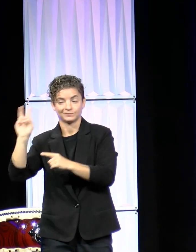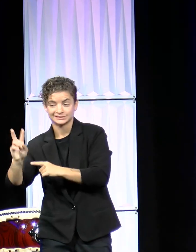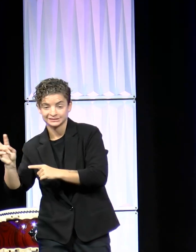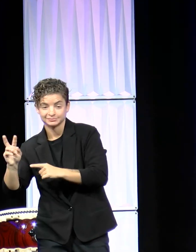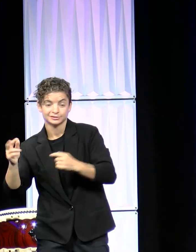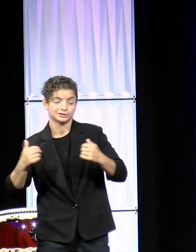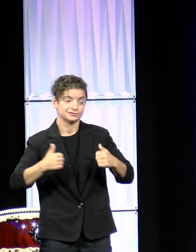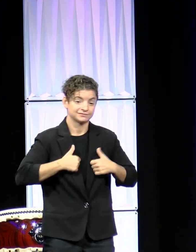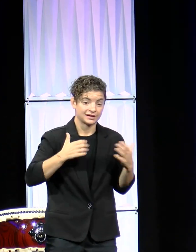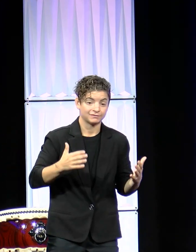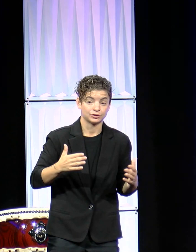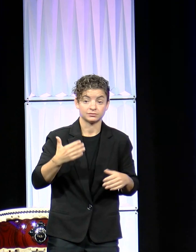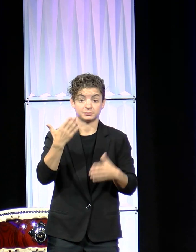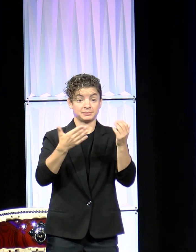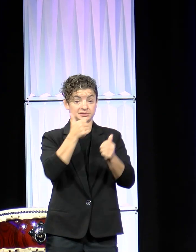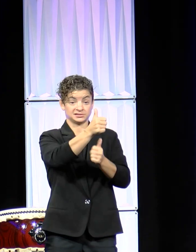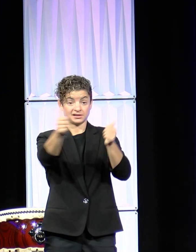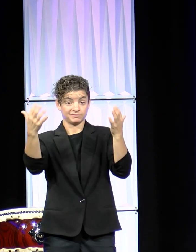one,